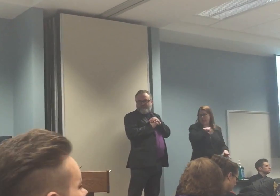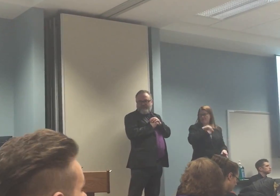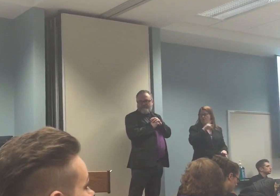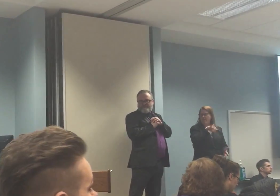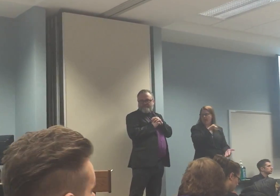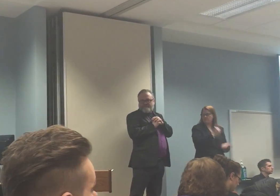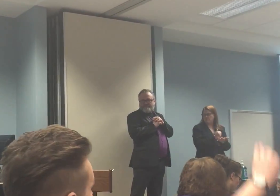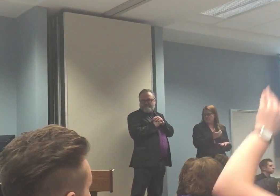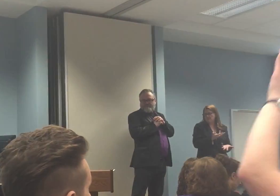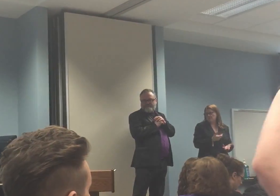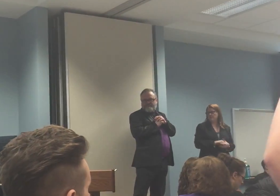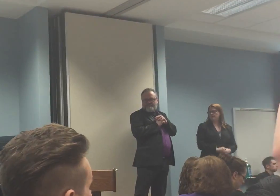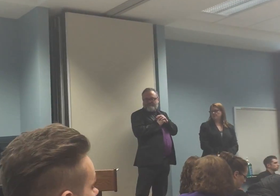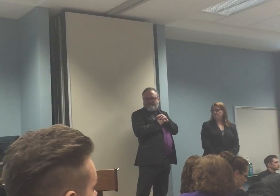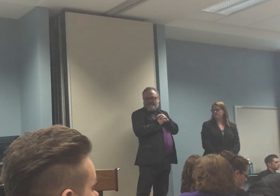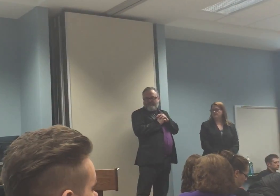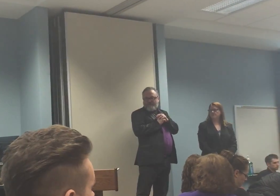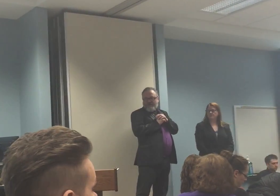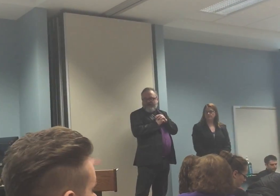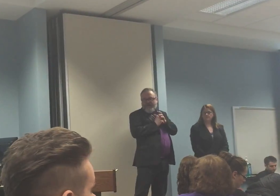that endorsement.